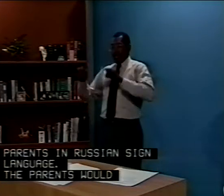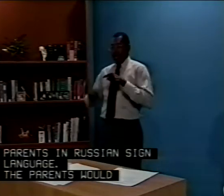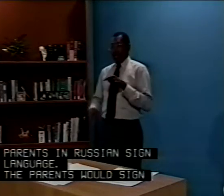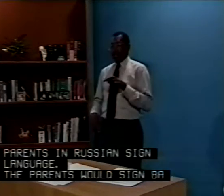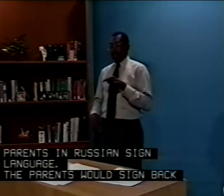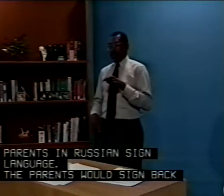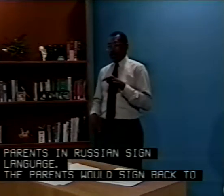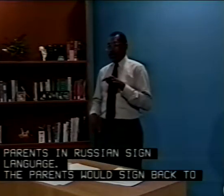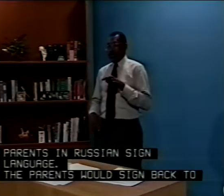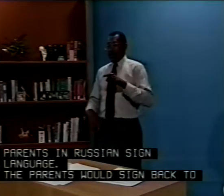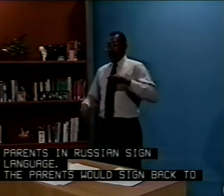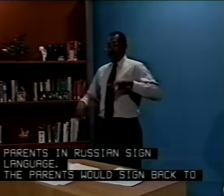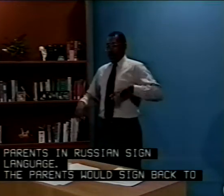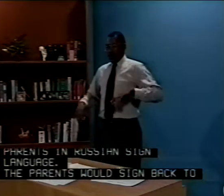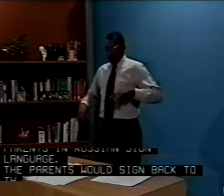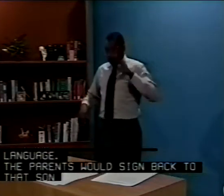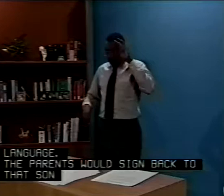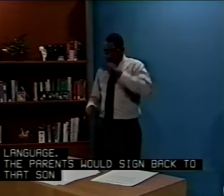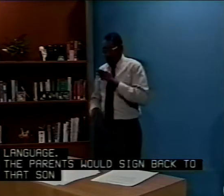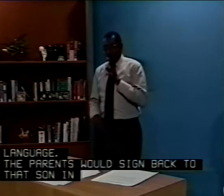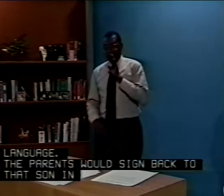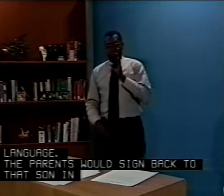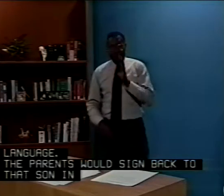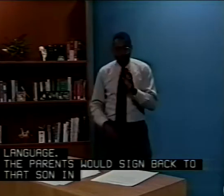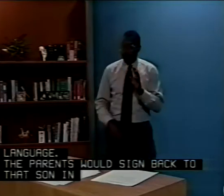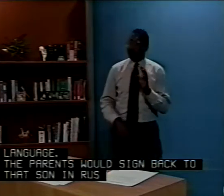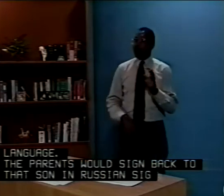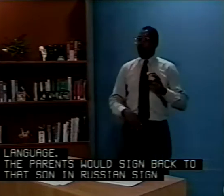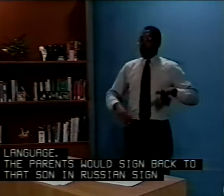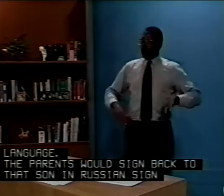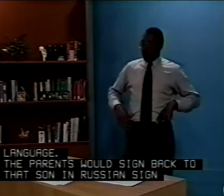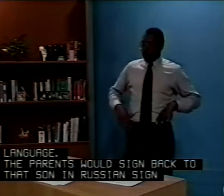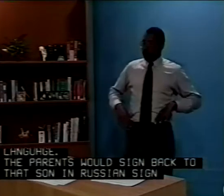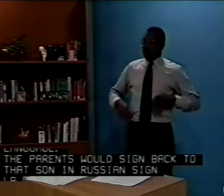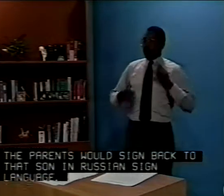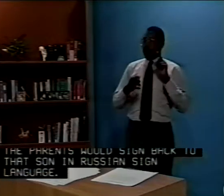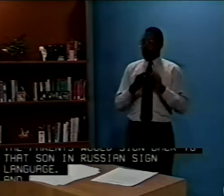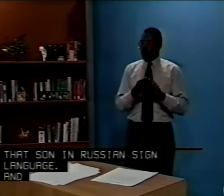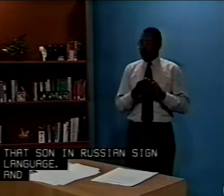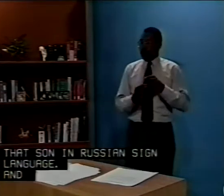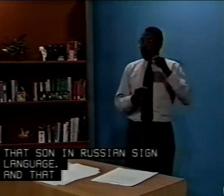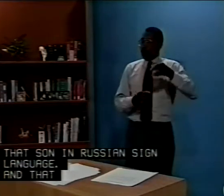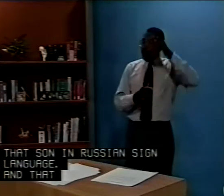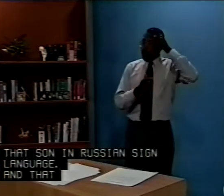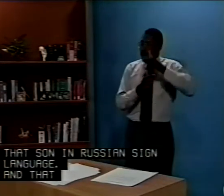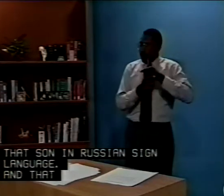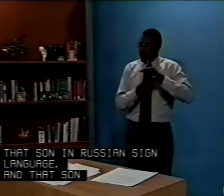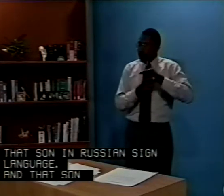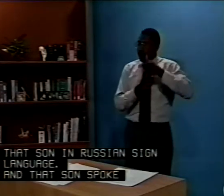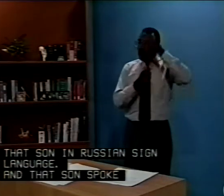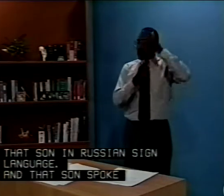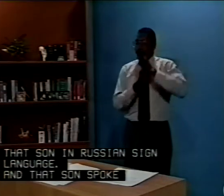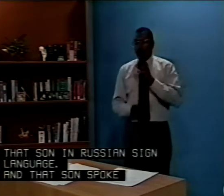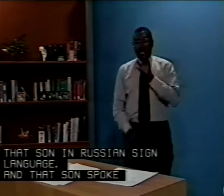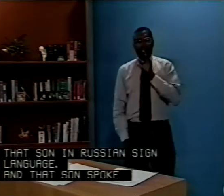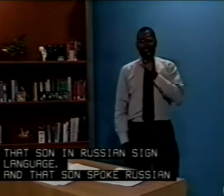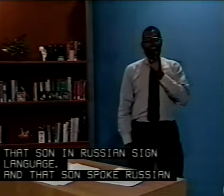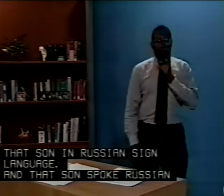in Russian Sign Language, and that son spoke Russian to his brother, and that brother